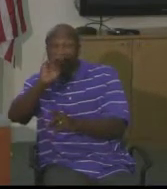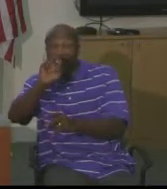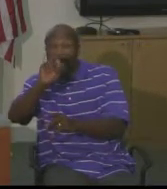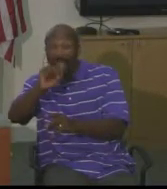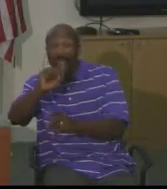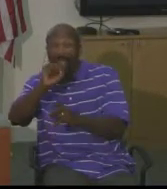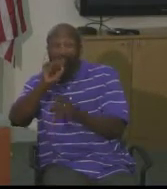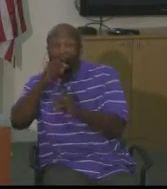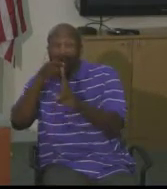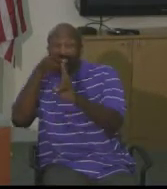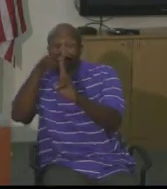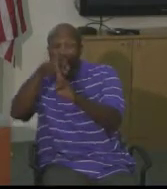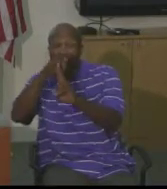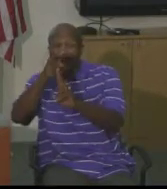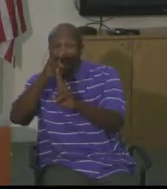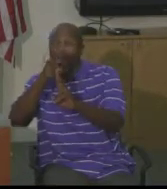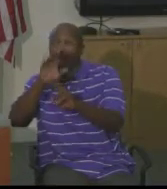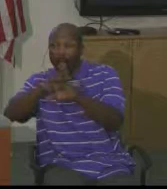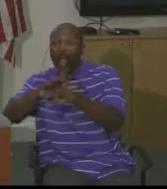connector on the motherboard.